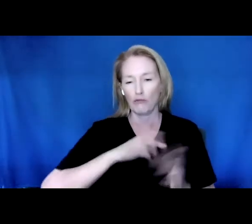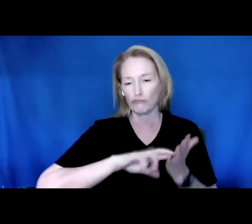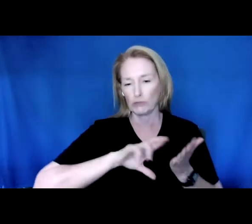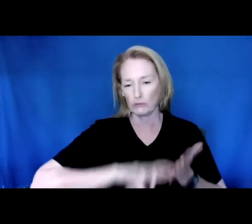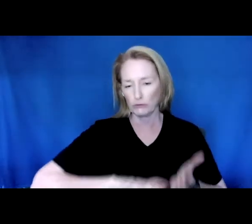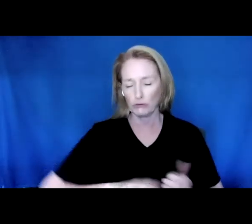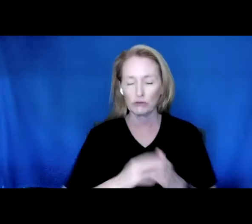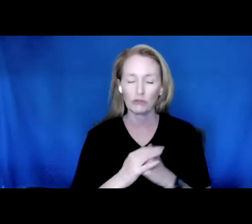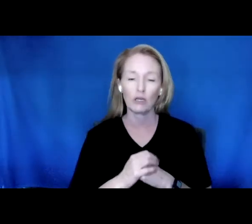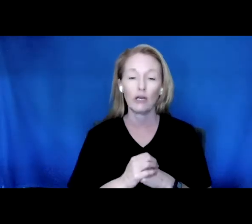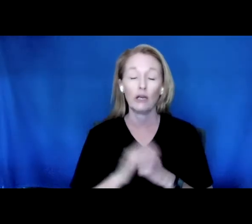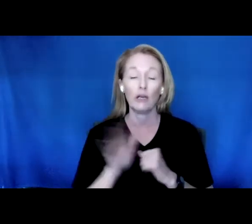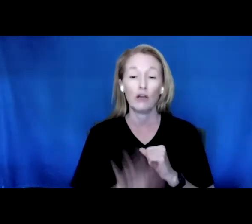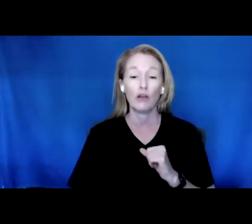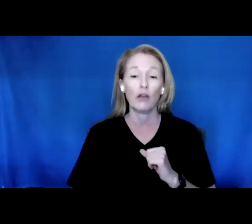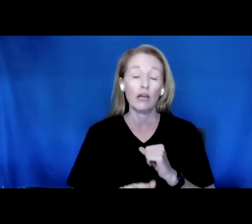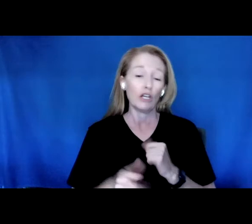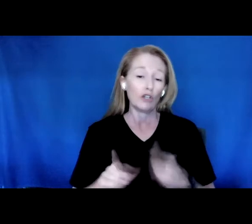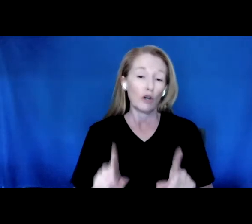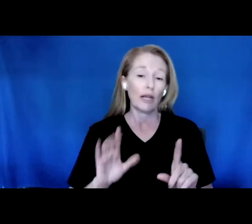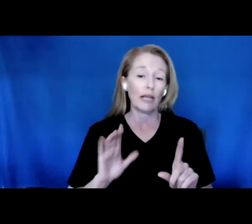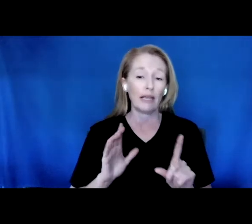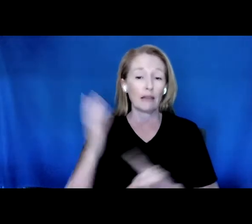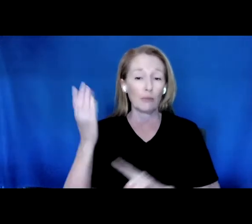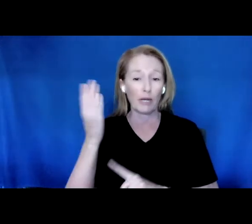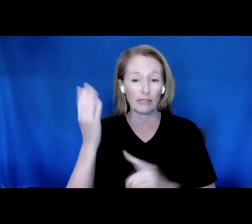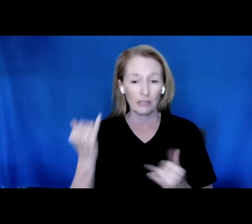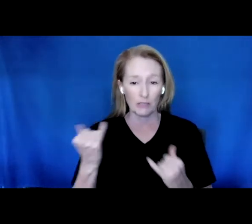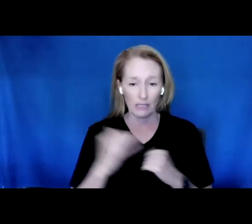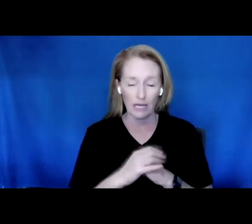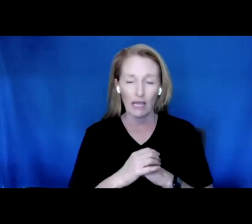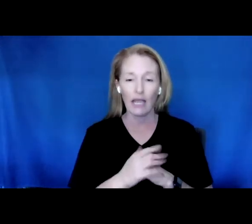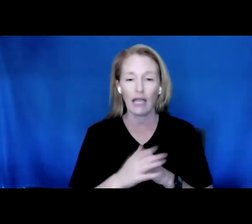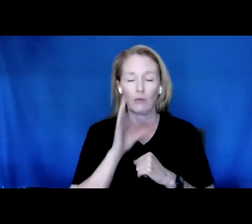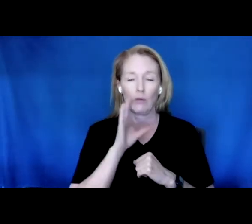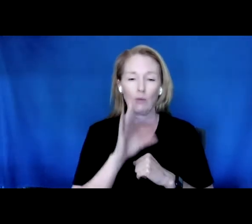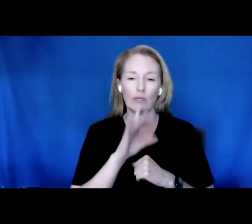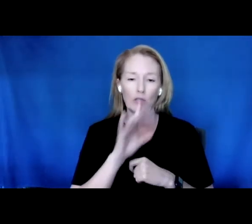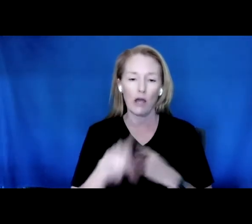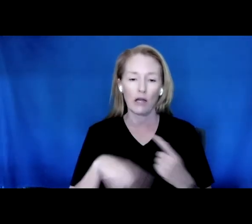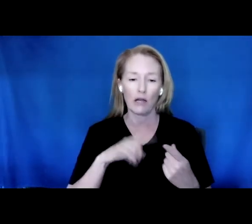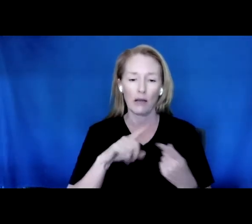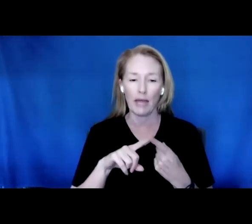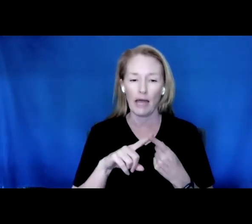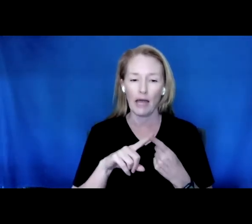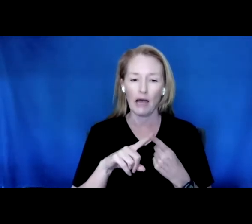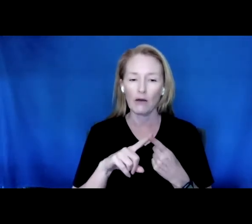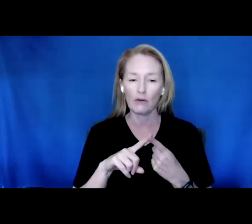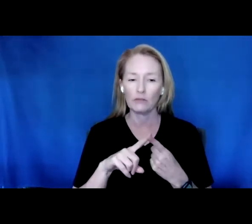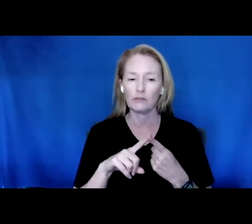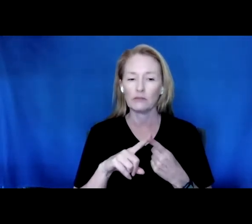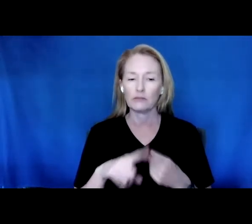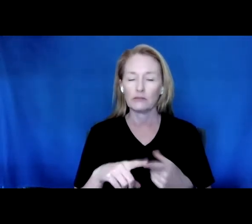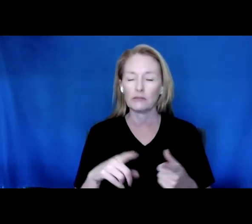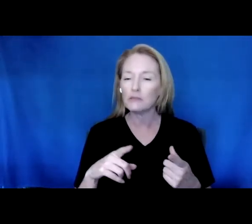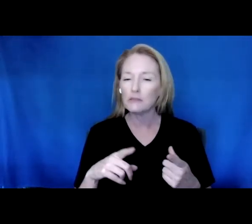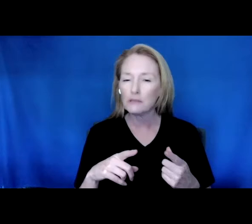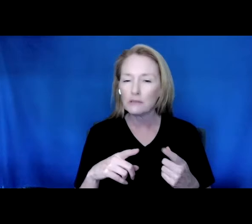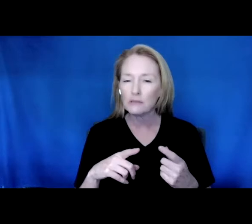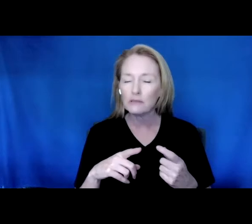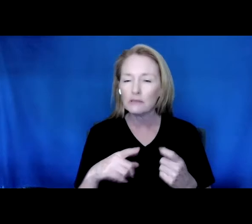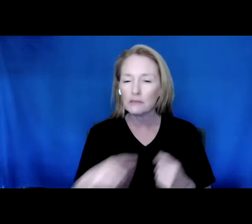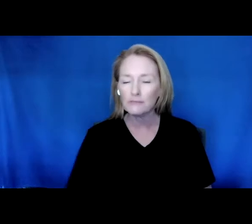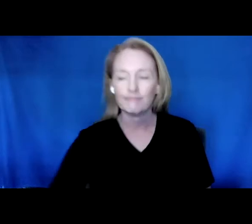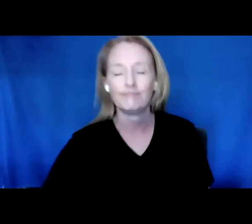So throughout this presentation, you'll hear me refer to the following 5 race and ethnicity groups as presented on this